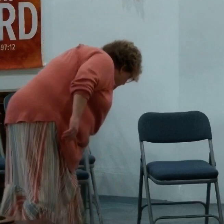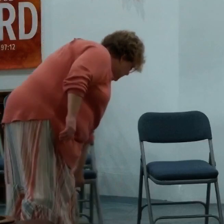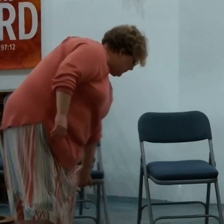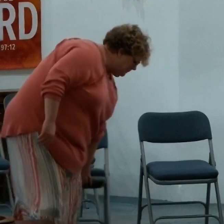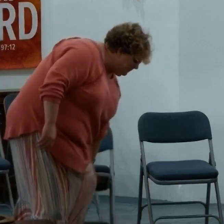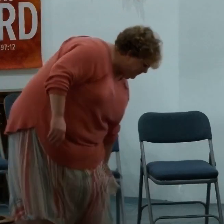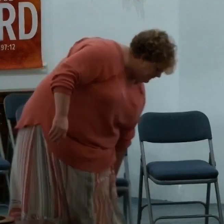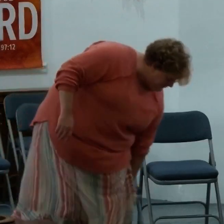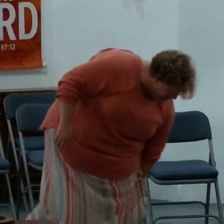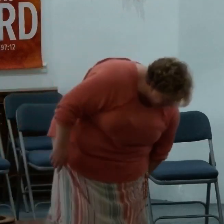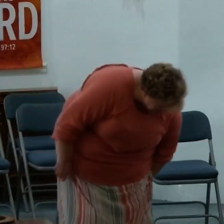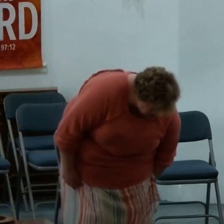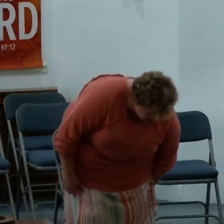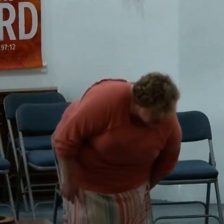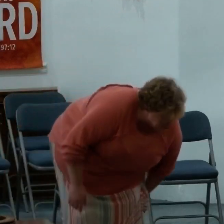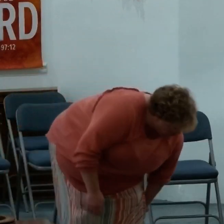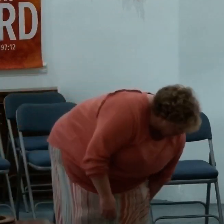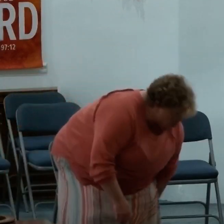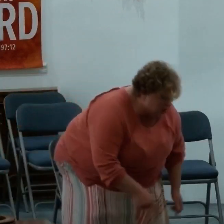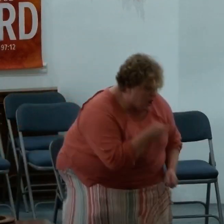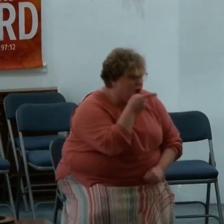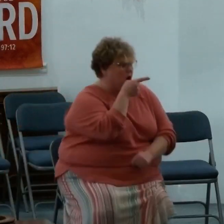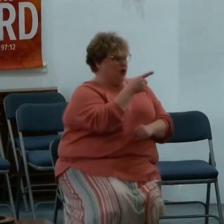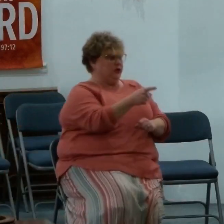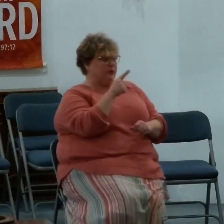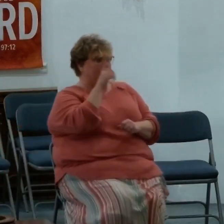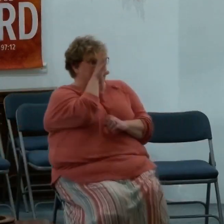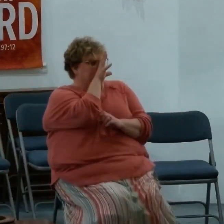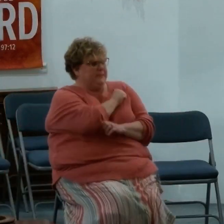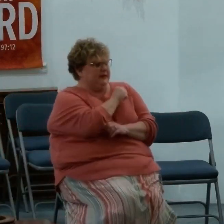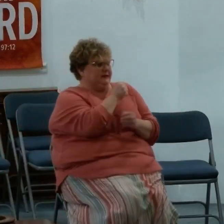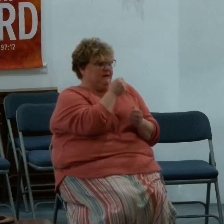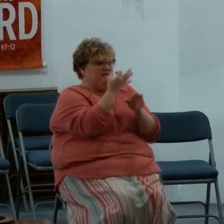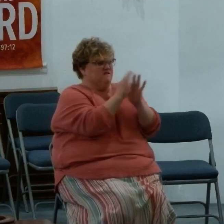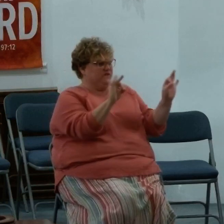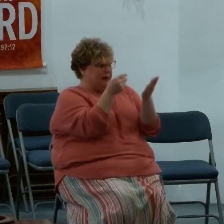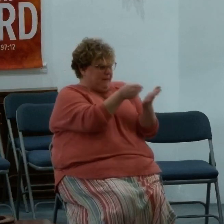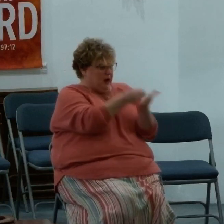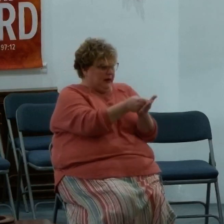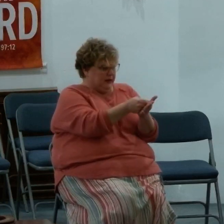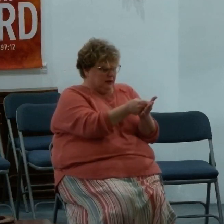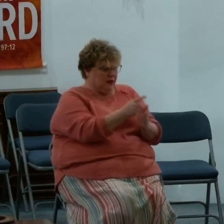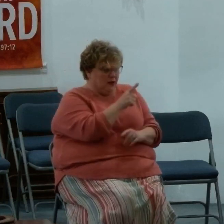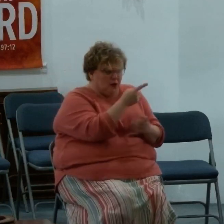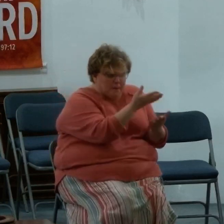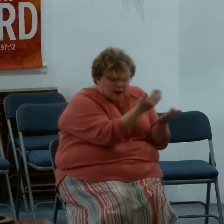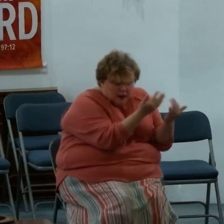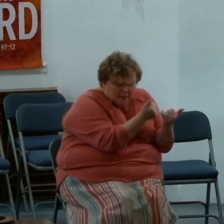All right. He's gonna miss out on some money. Free money. Preacher's giving away free money. You better come get your free money.